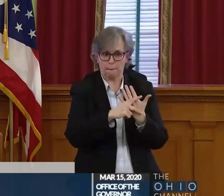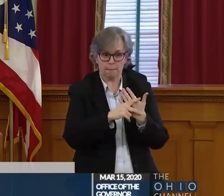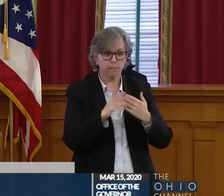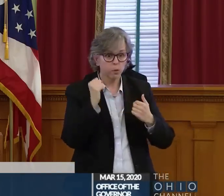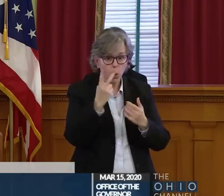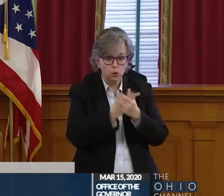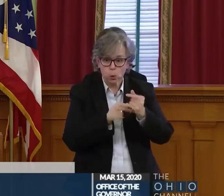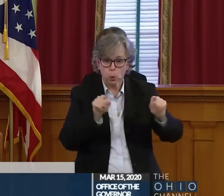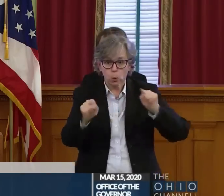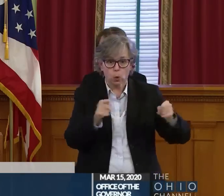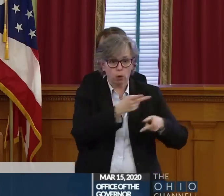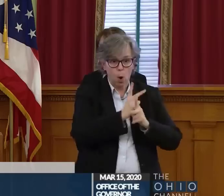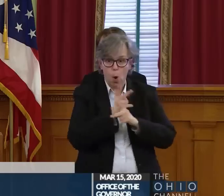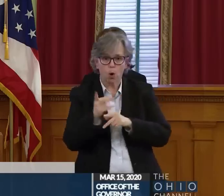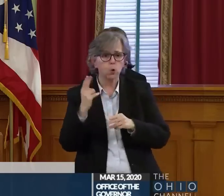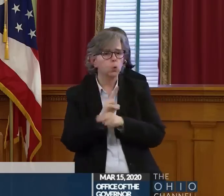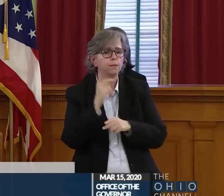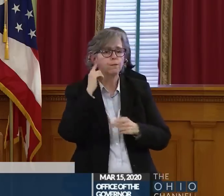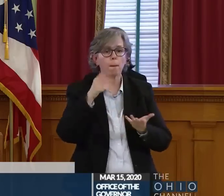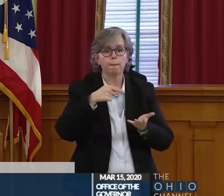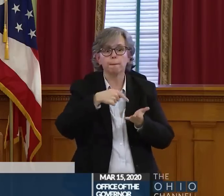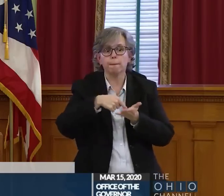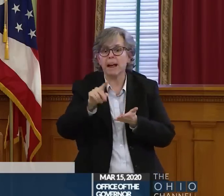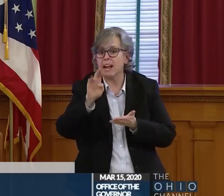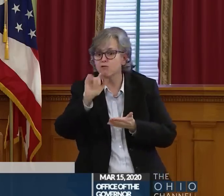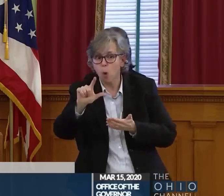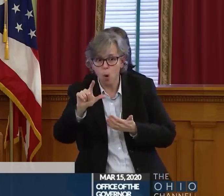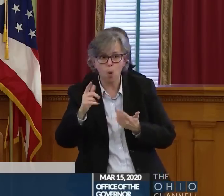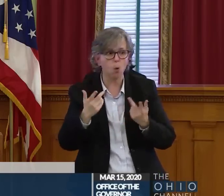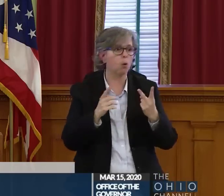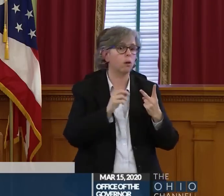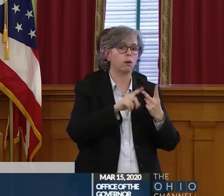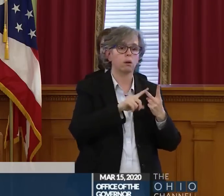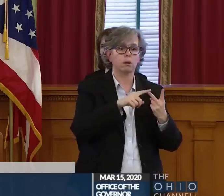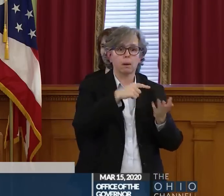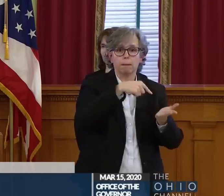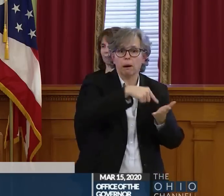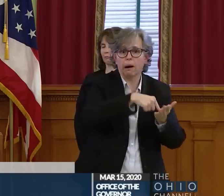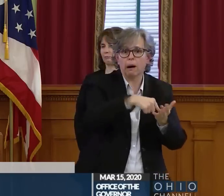payroll, accounts payable, and other bills that can't be paid